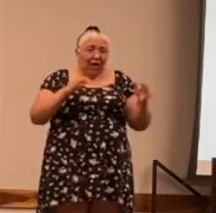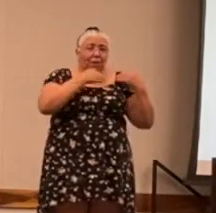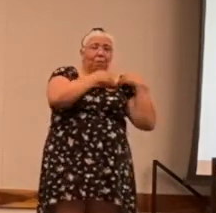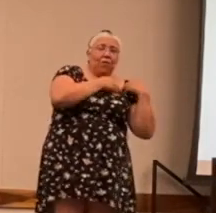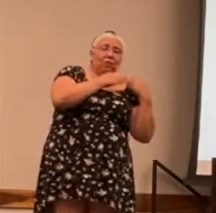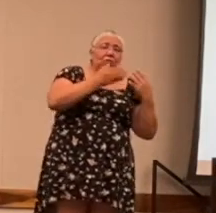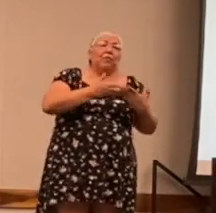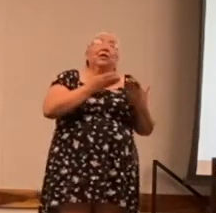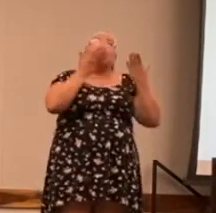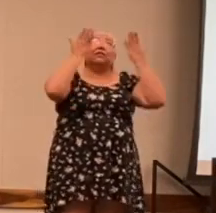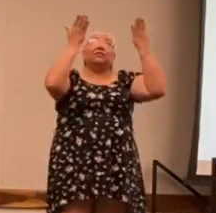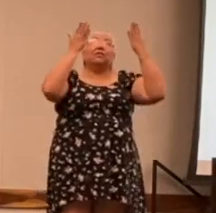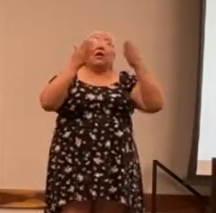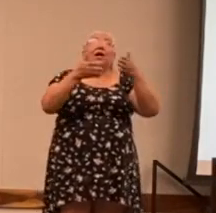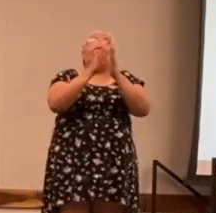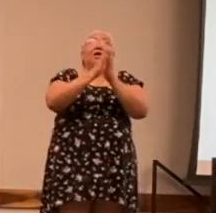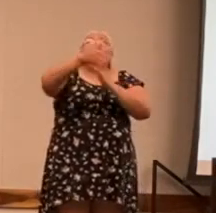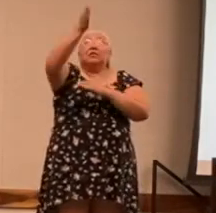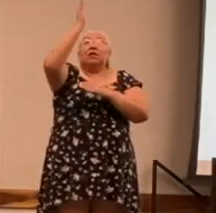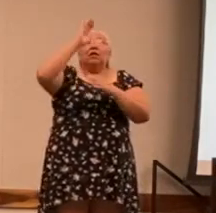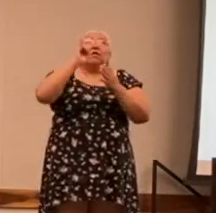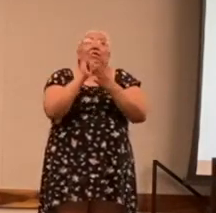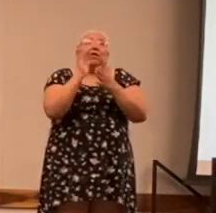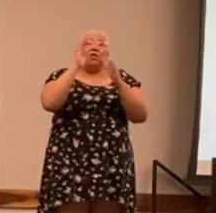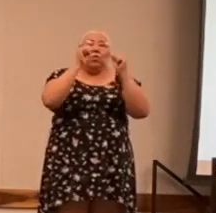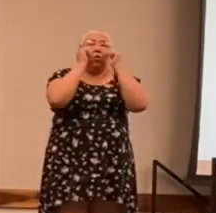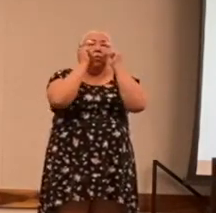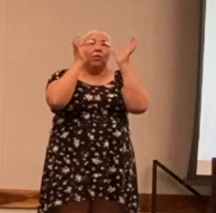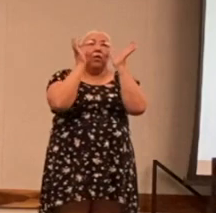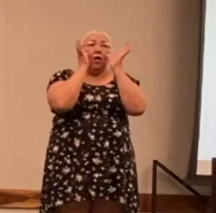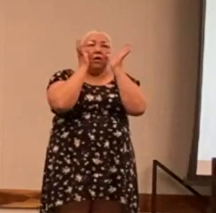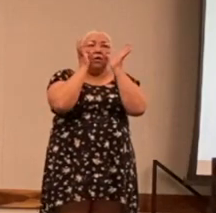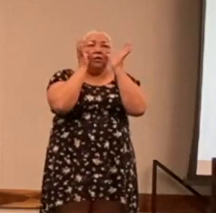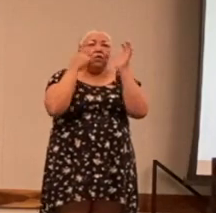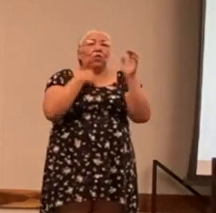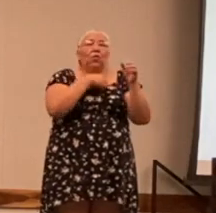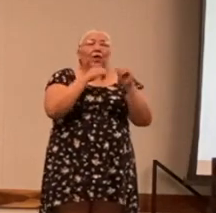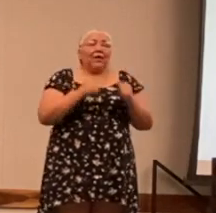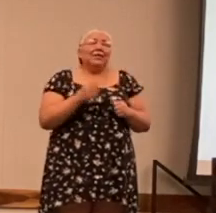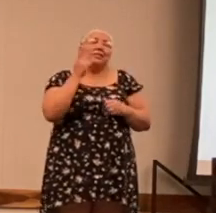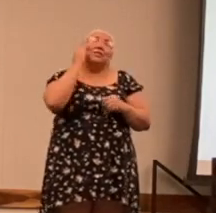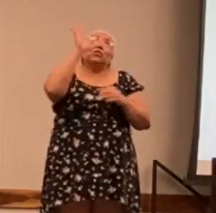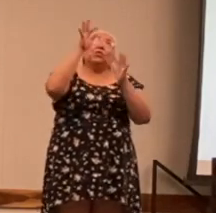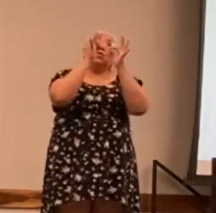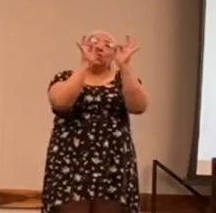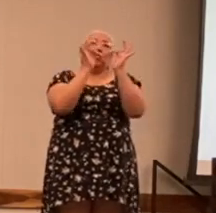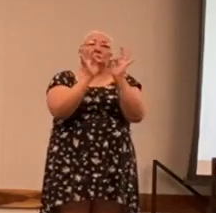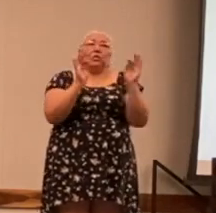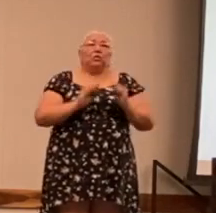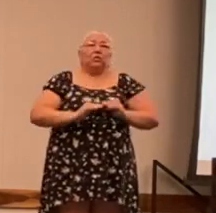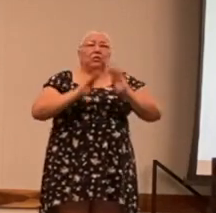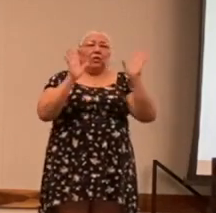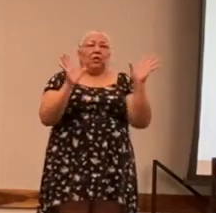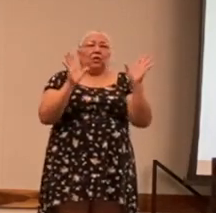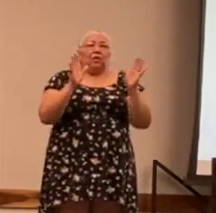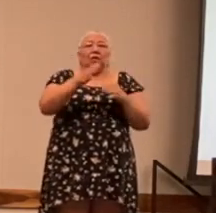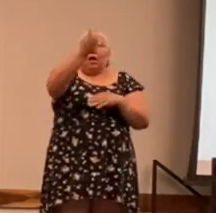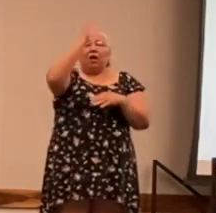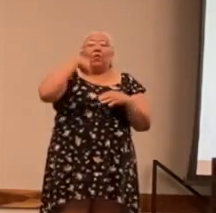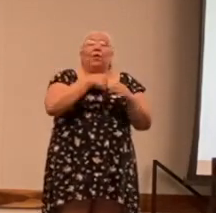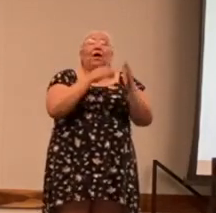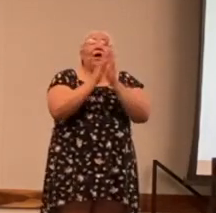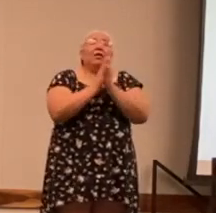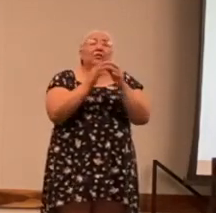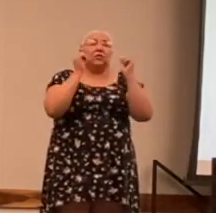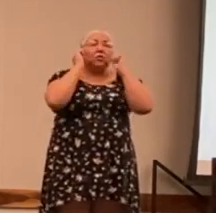And so, Father, we ask, God, that you would open our eyes so that we can see your word more clearly. Father, we ask, God, that you open